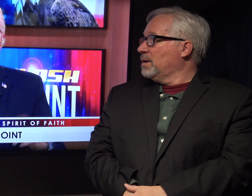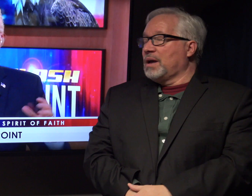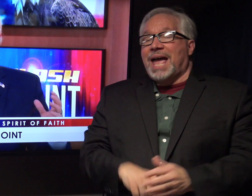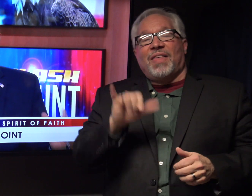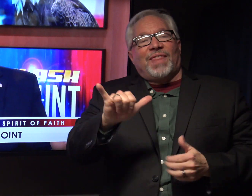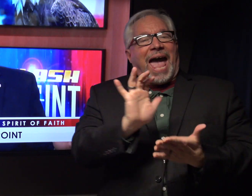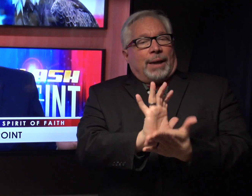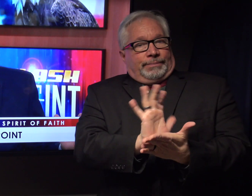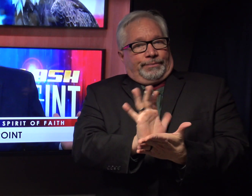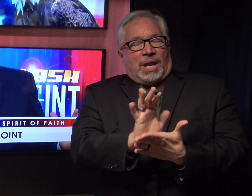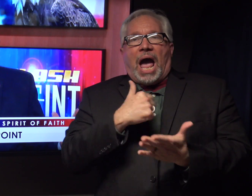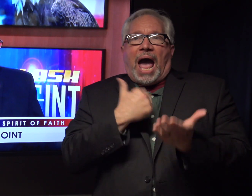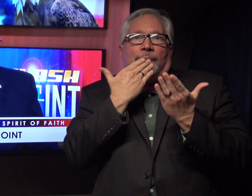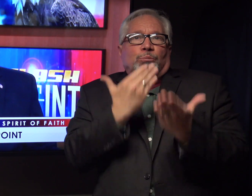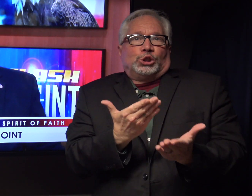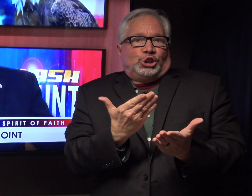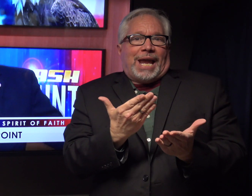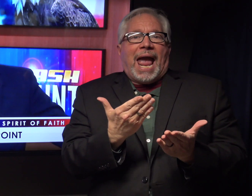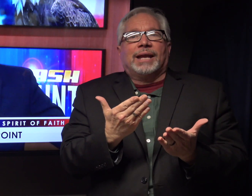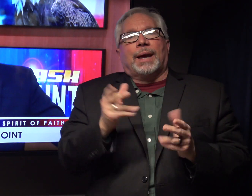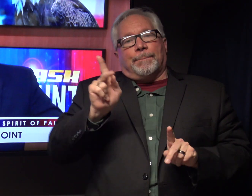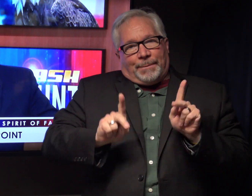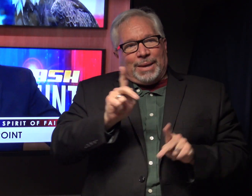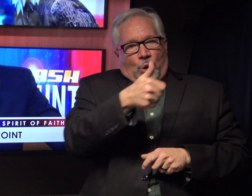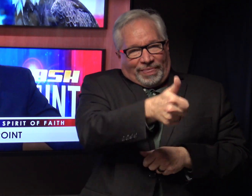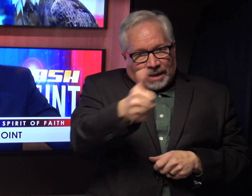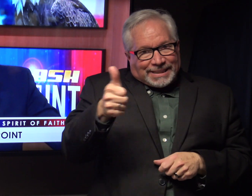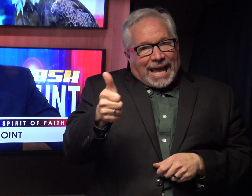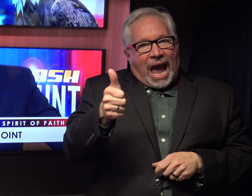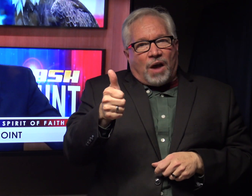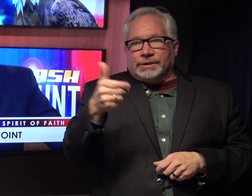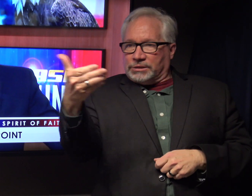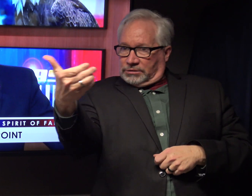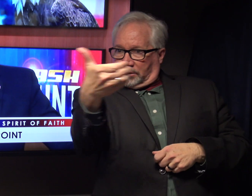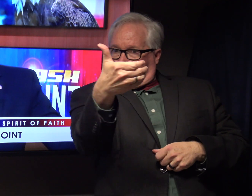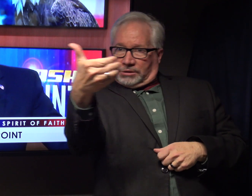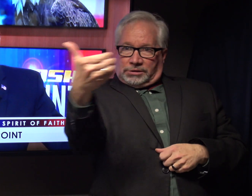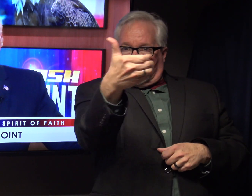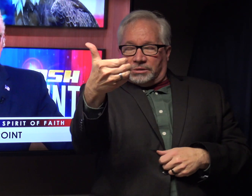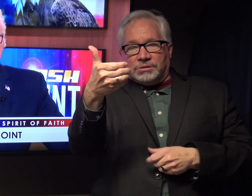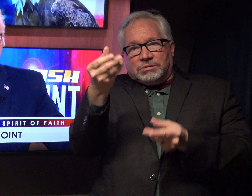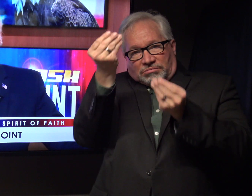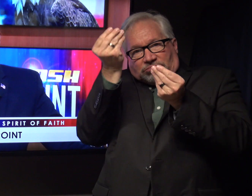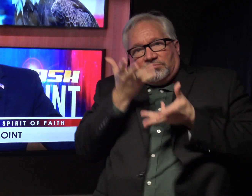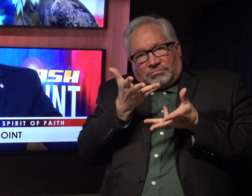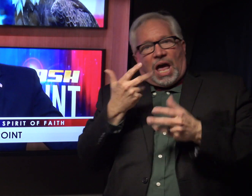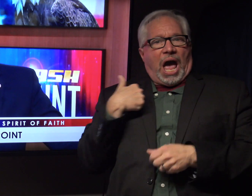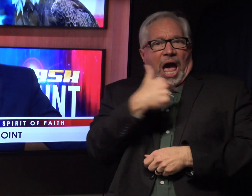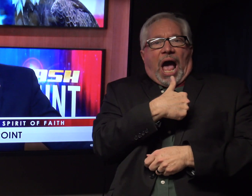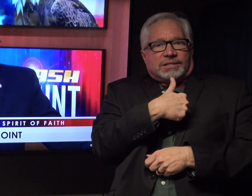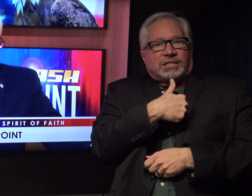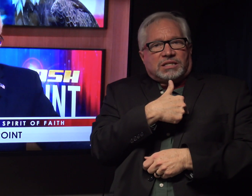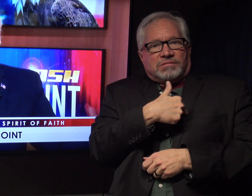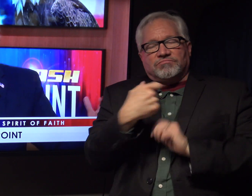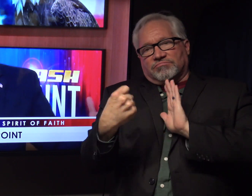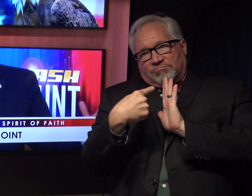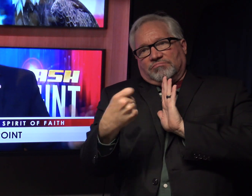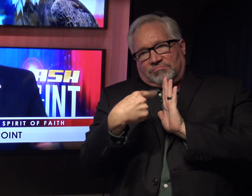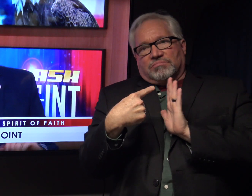so appreciate, you talked about citizen journalists. We have had so many people, all of my ways to contact me has been